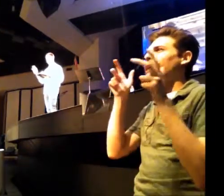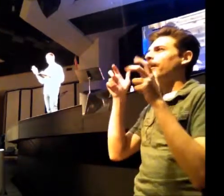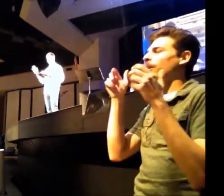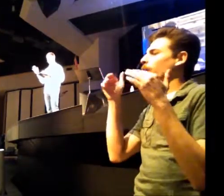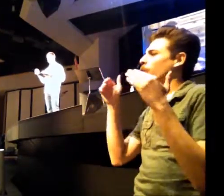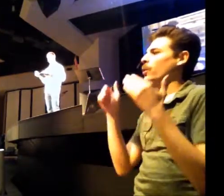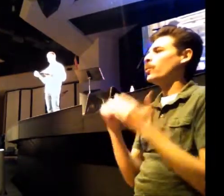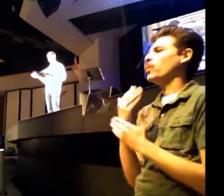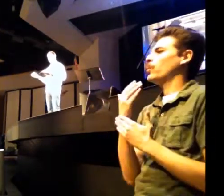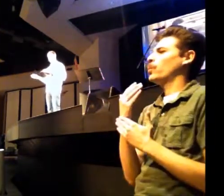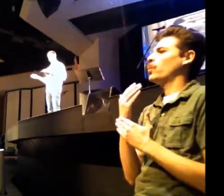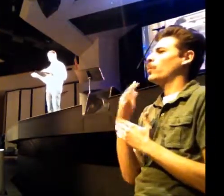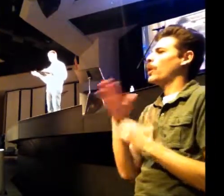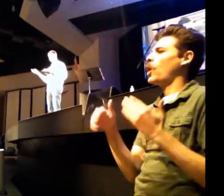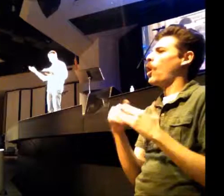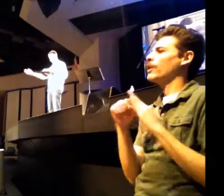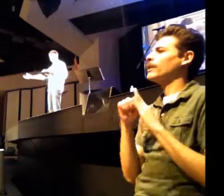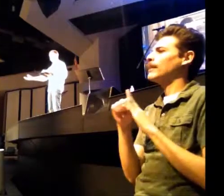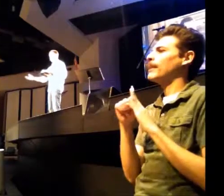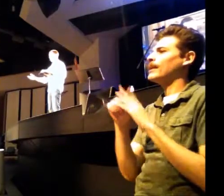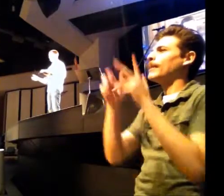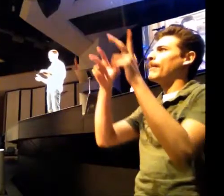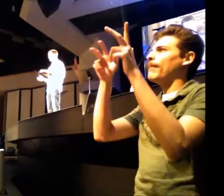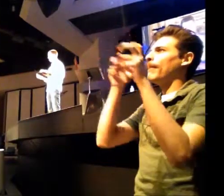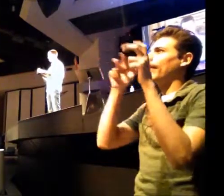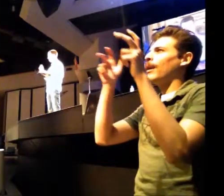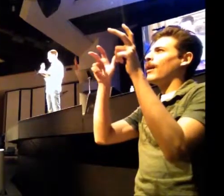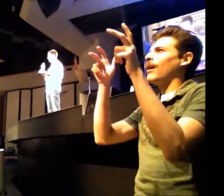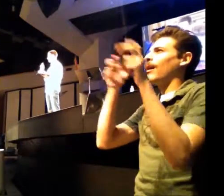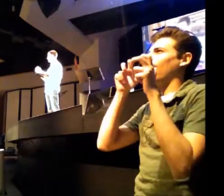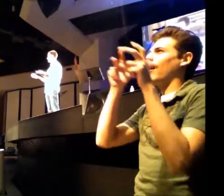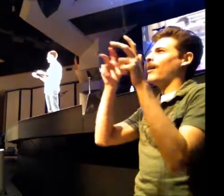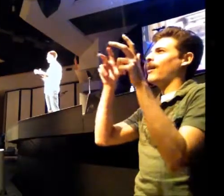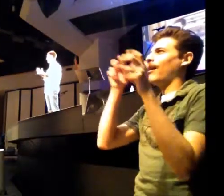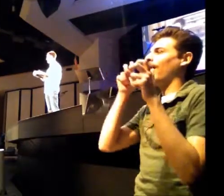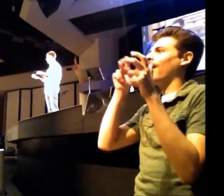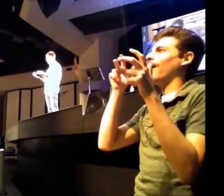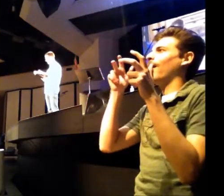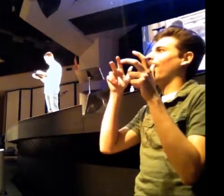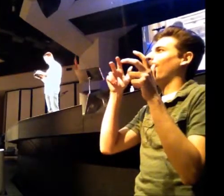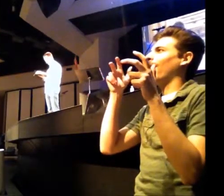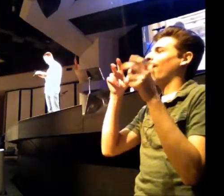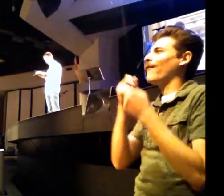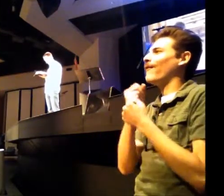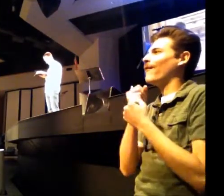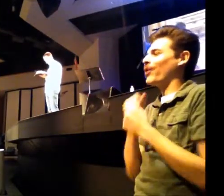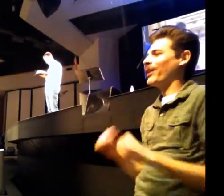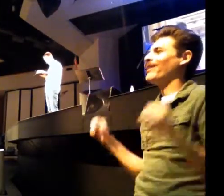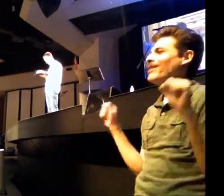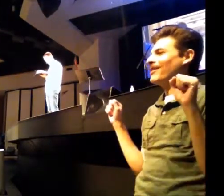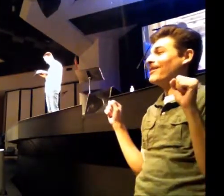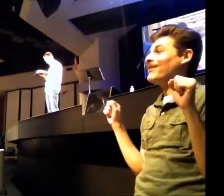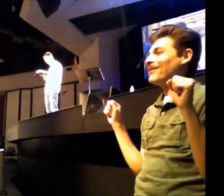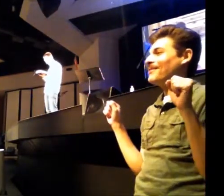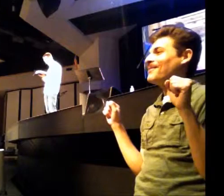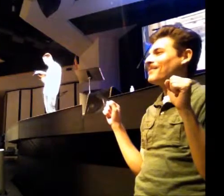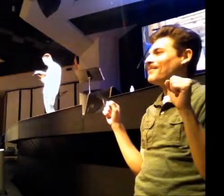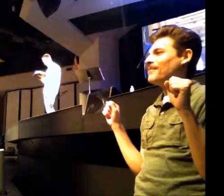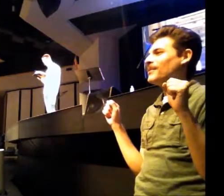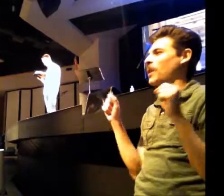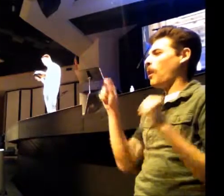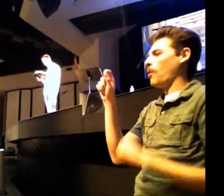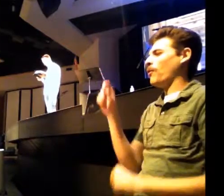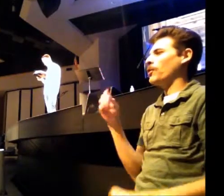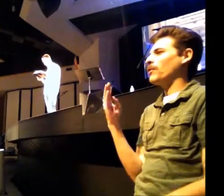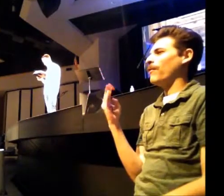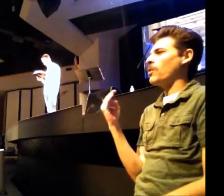all the symbolism that we've walked through this morning. May you hear this as free and free. And in verse 14,